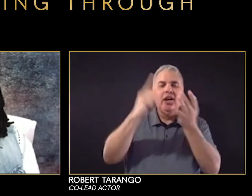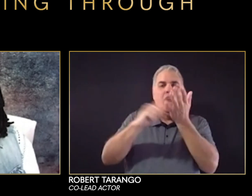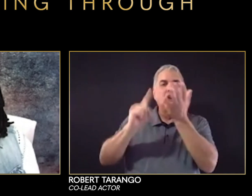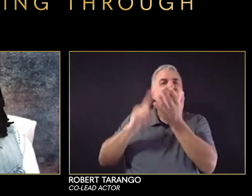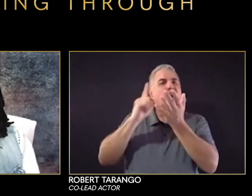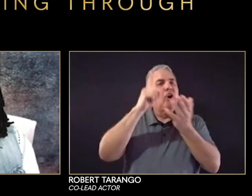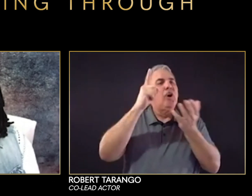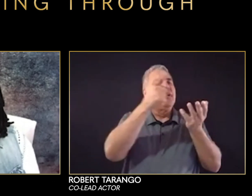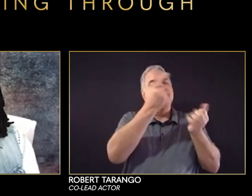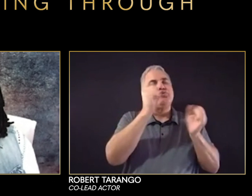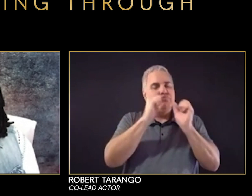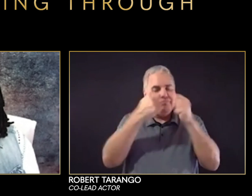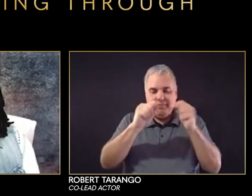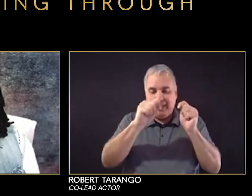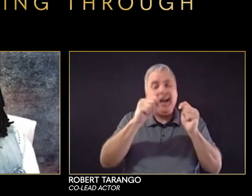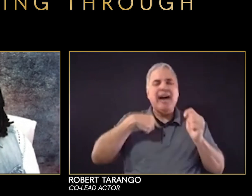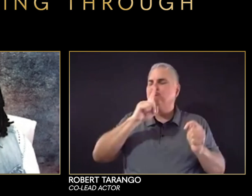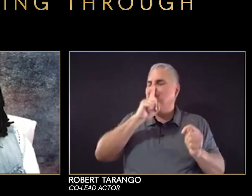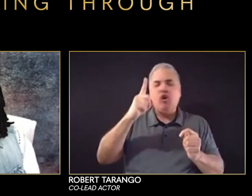have patience.